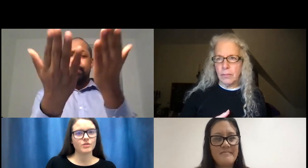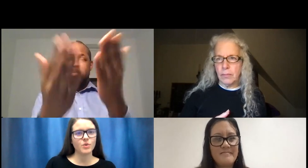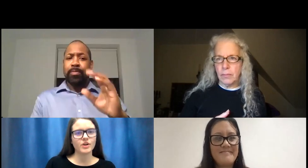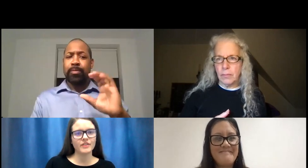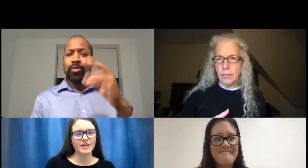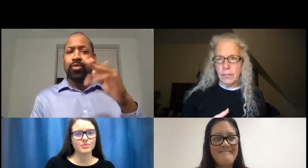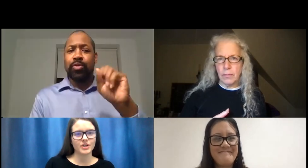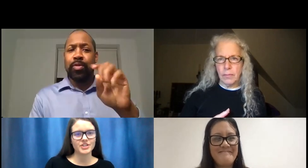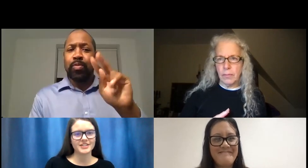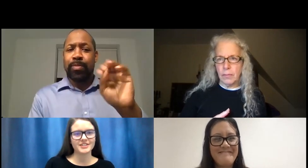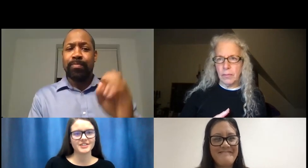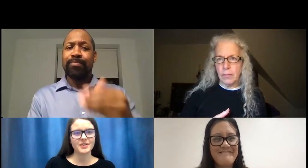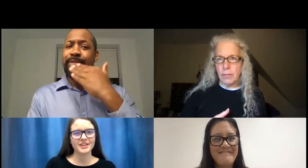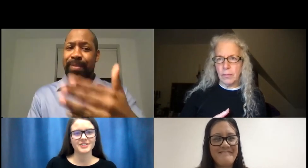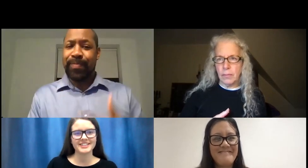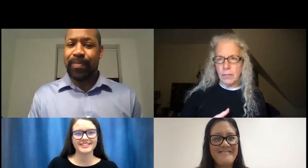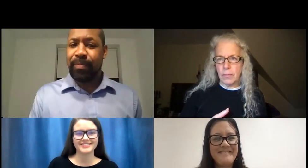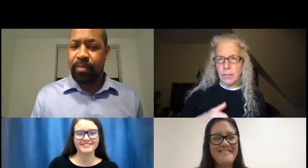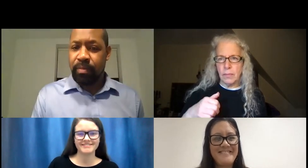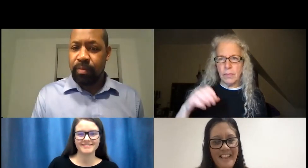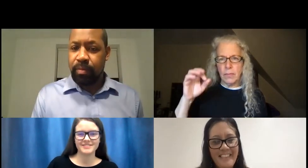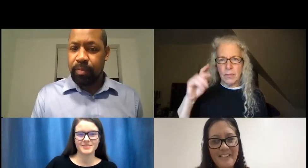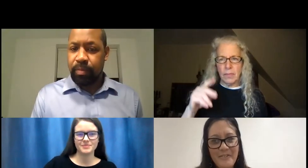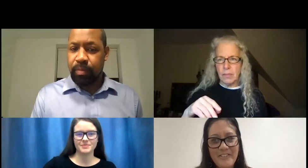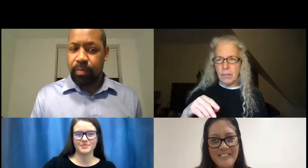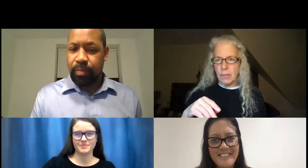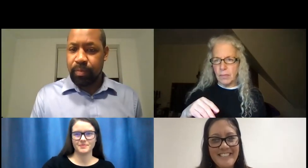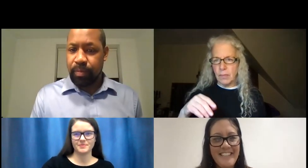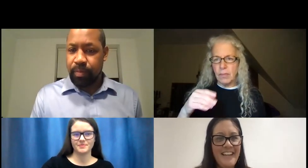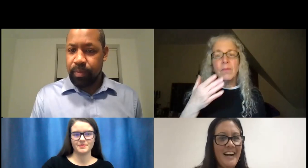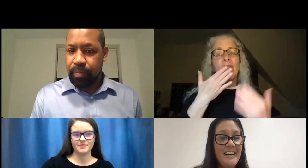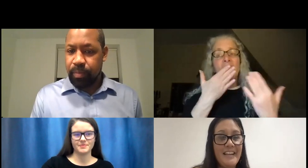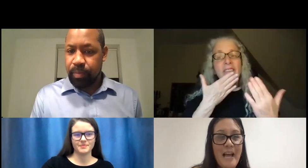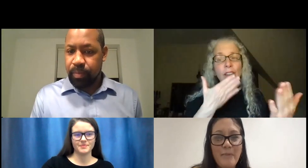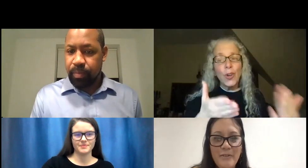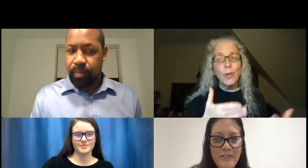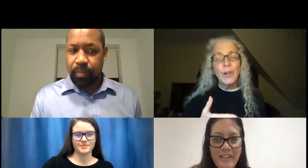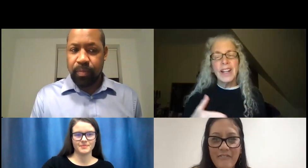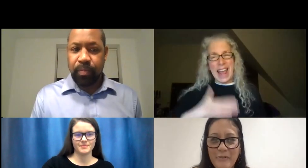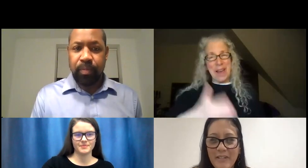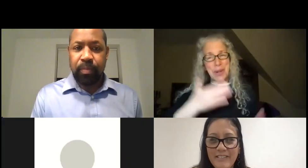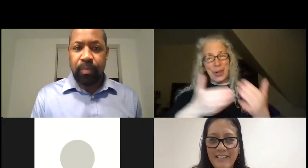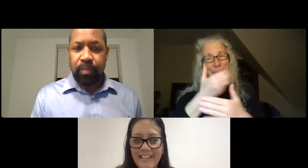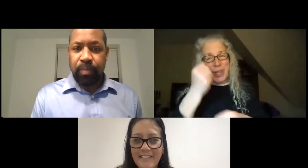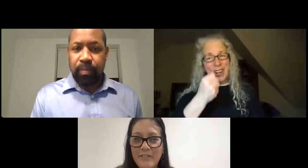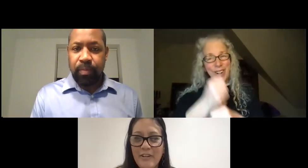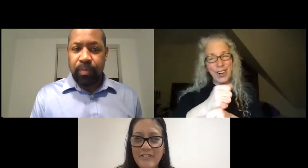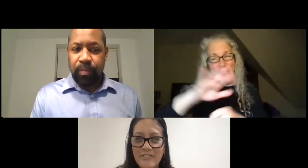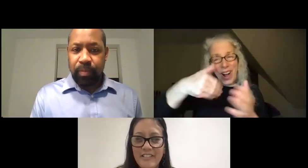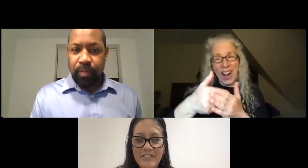give a report on that project. Go ahead, Christine. Thank you, Ernest. And Happy New Year, everyone.